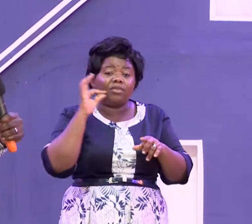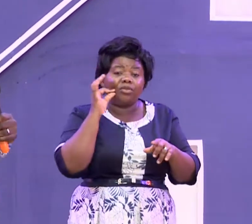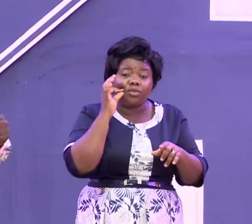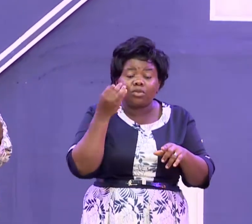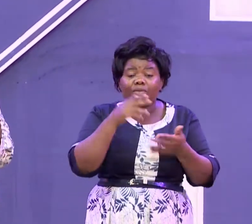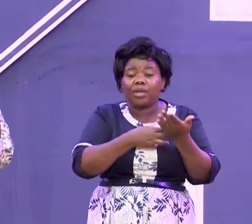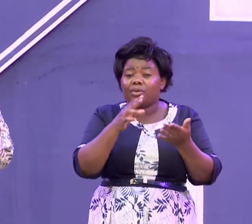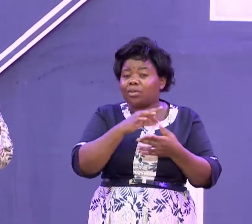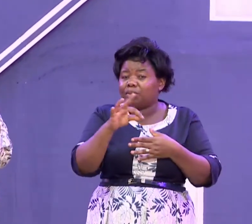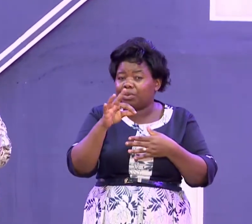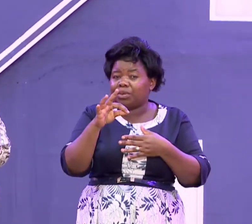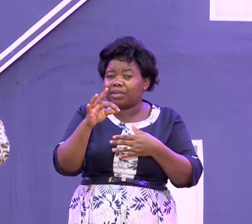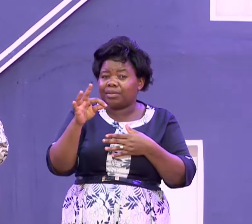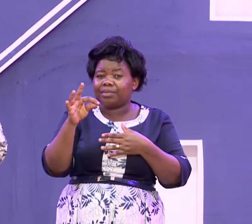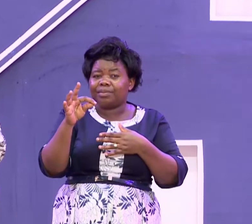Spirit,